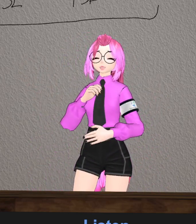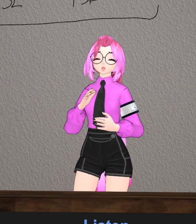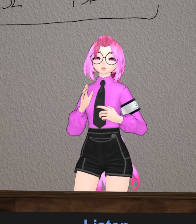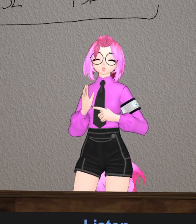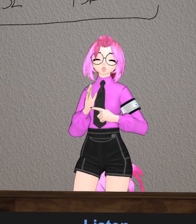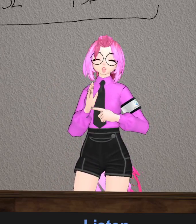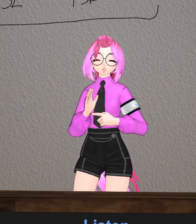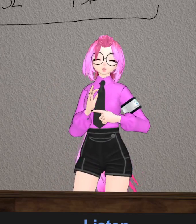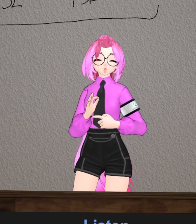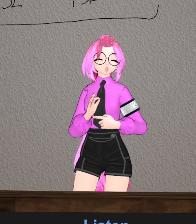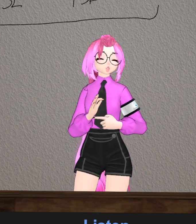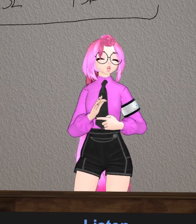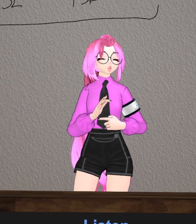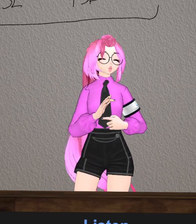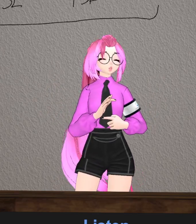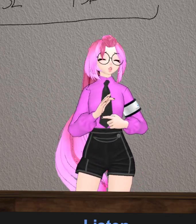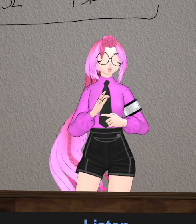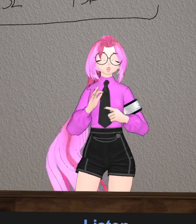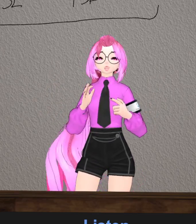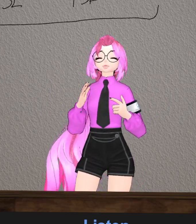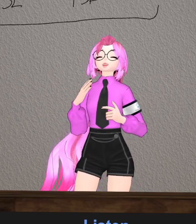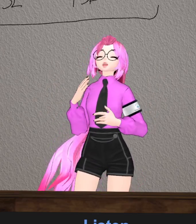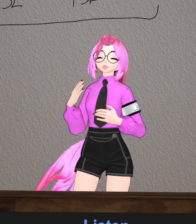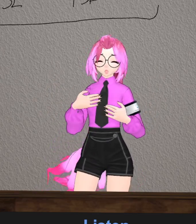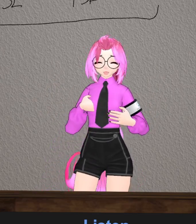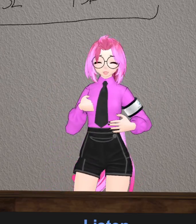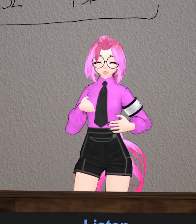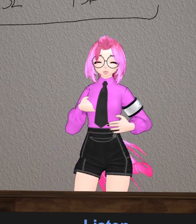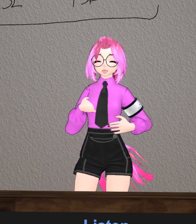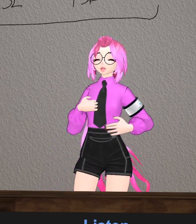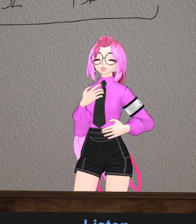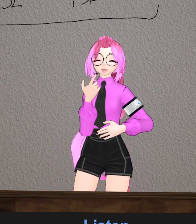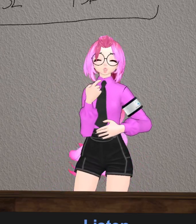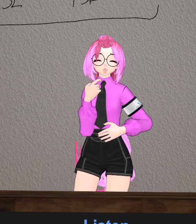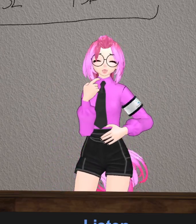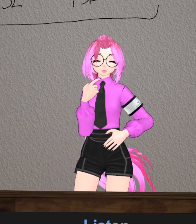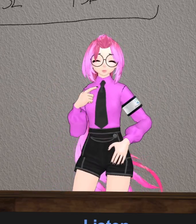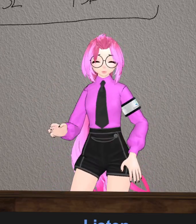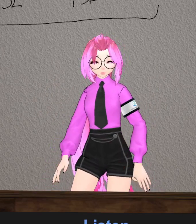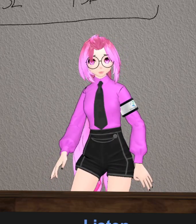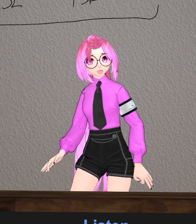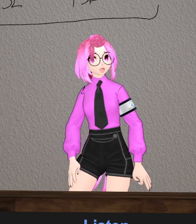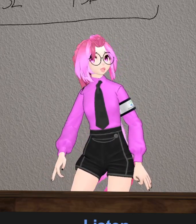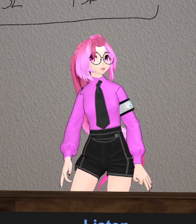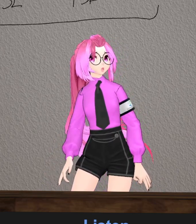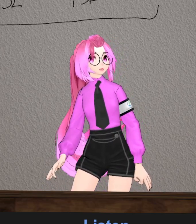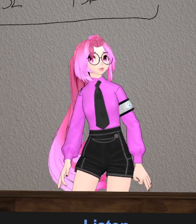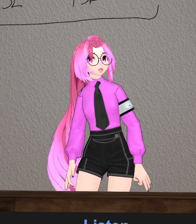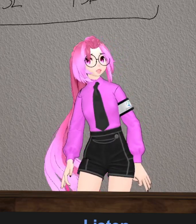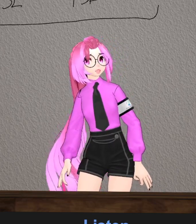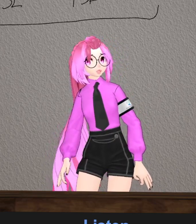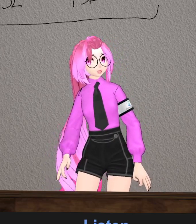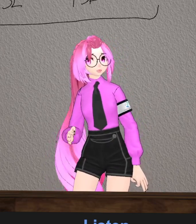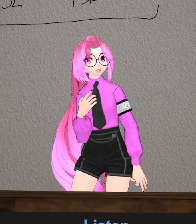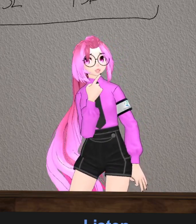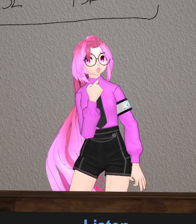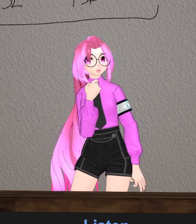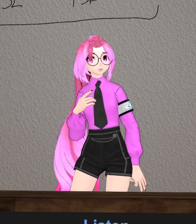So some examples include they put, we say red dog. We put the adjective in front,